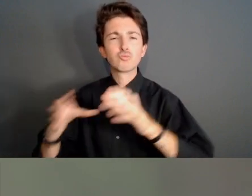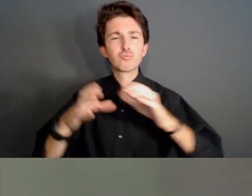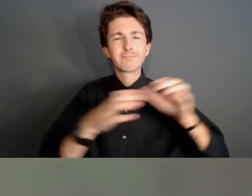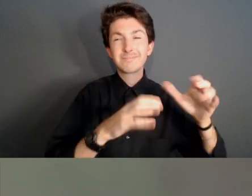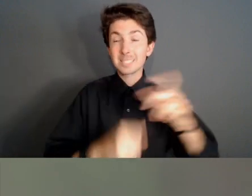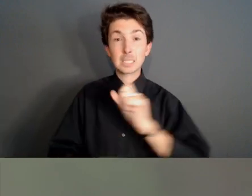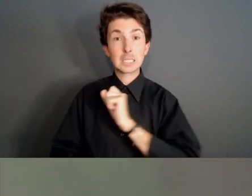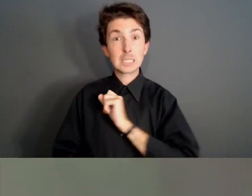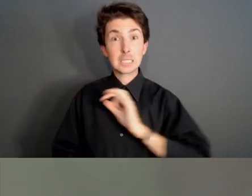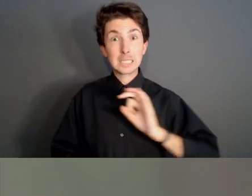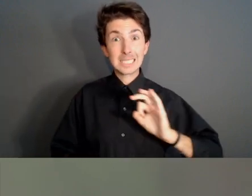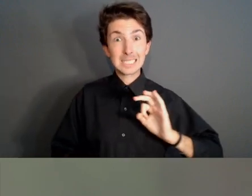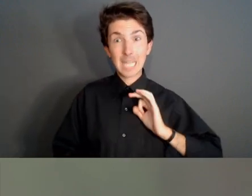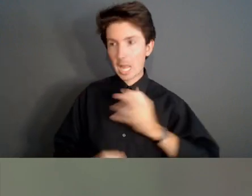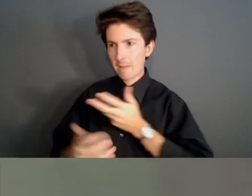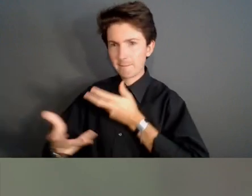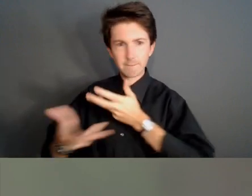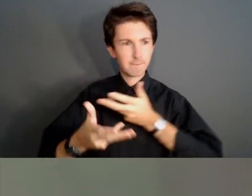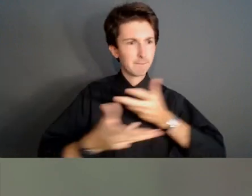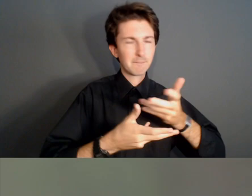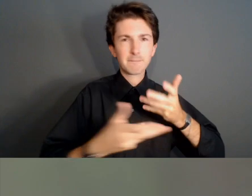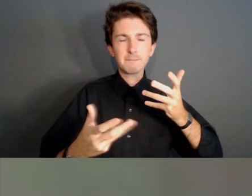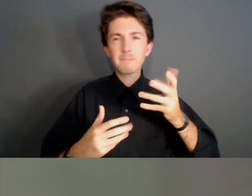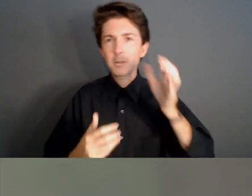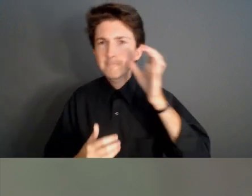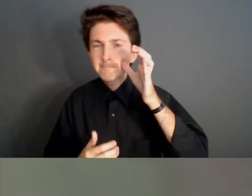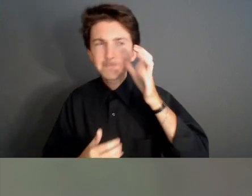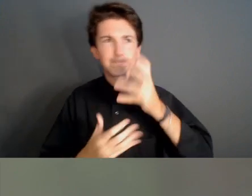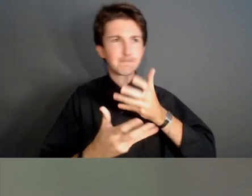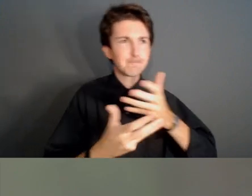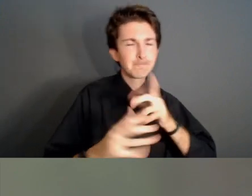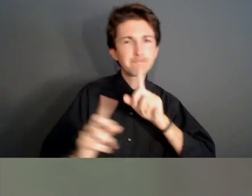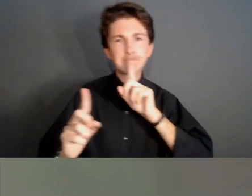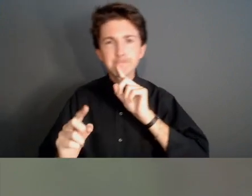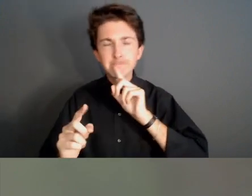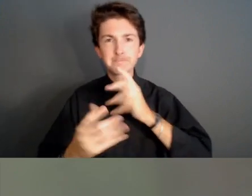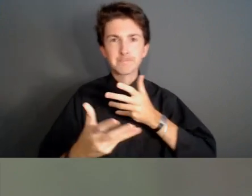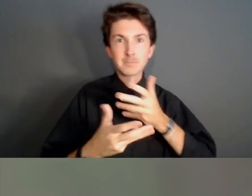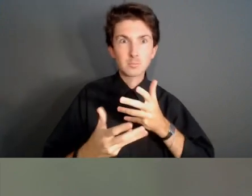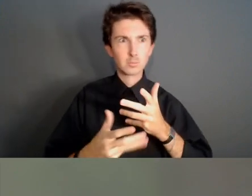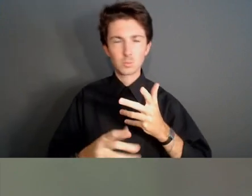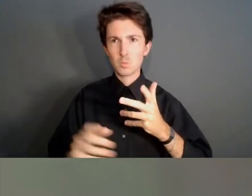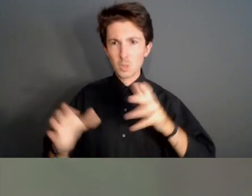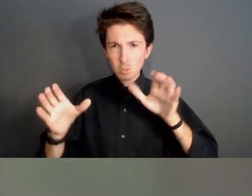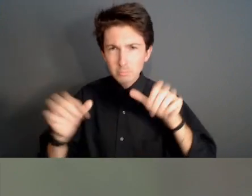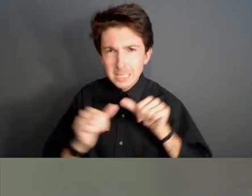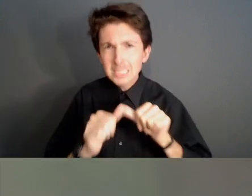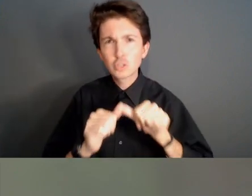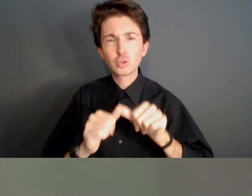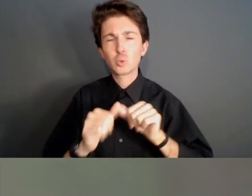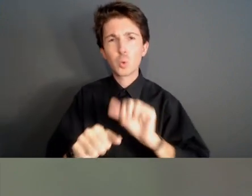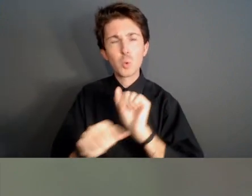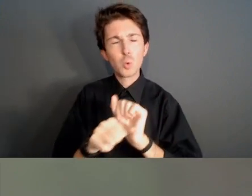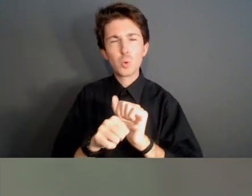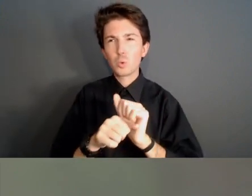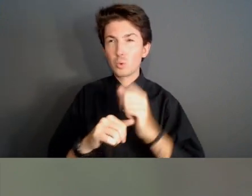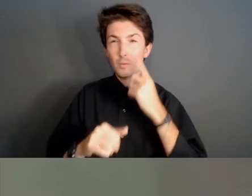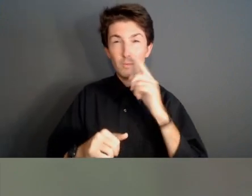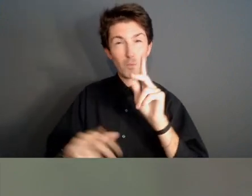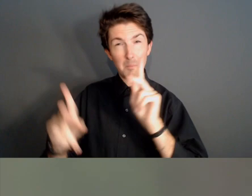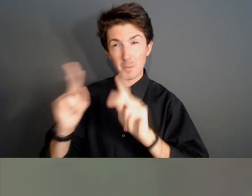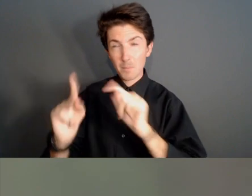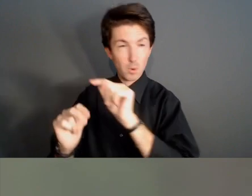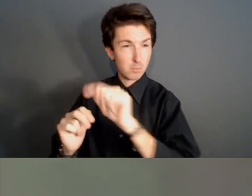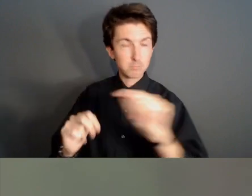and encouraged us to continue with our work on behalf of people with disability or persons with